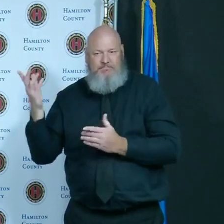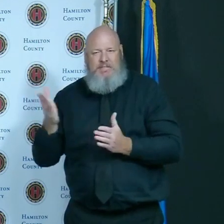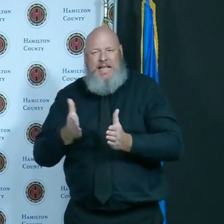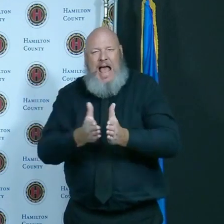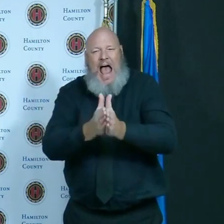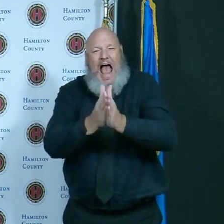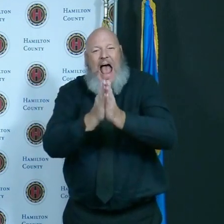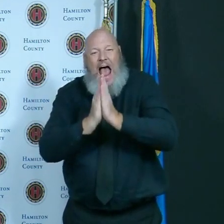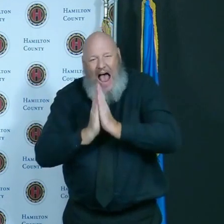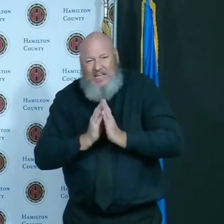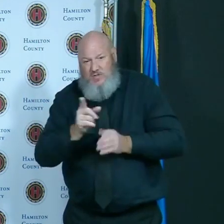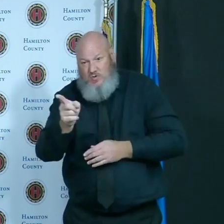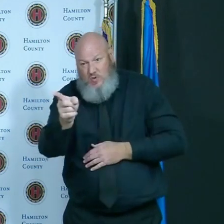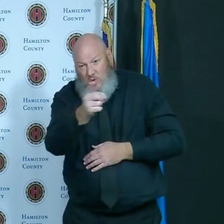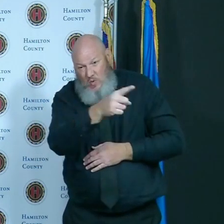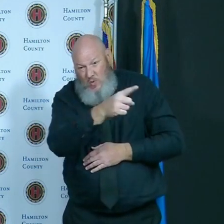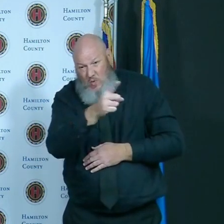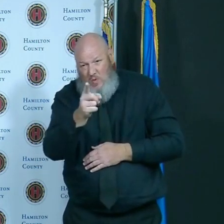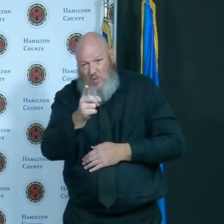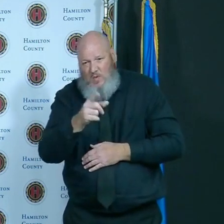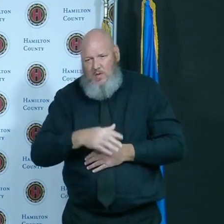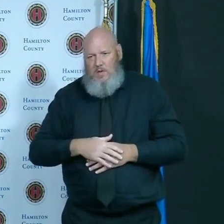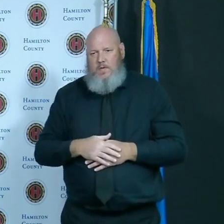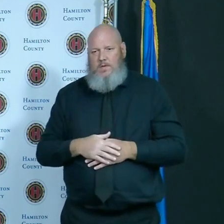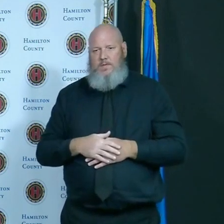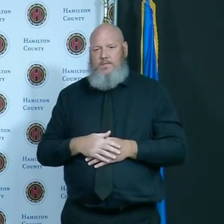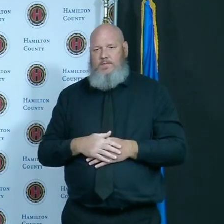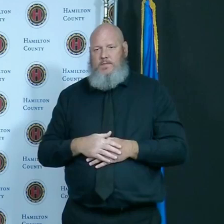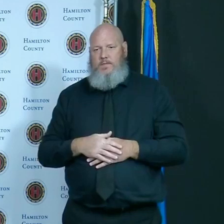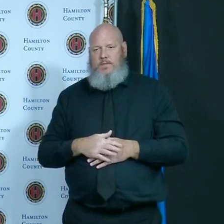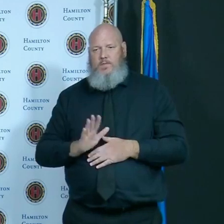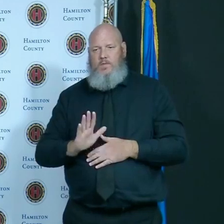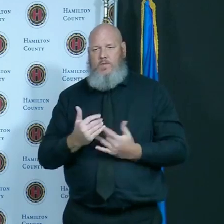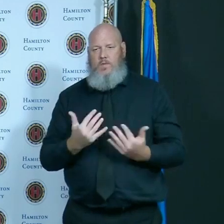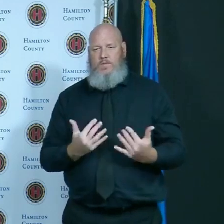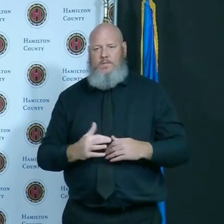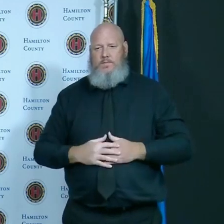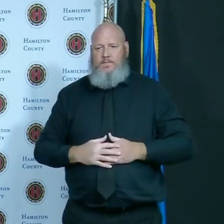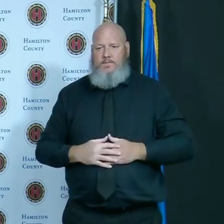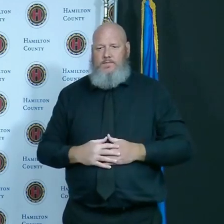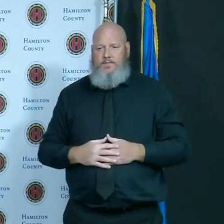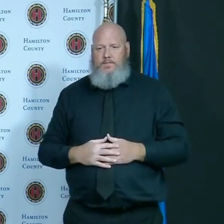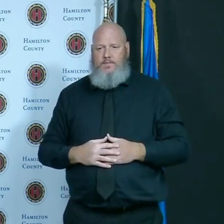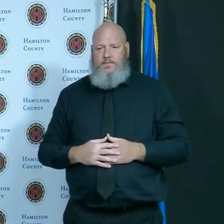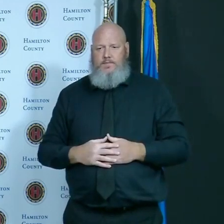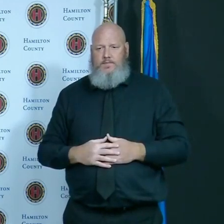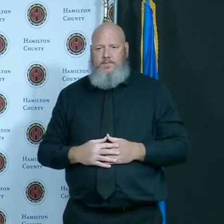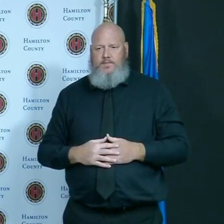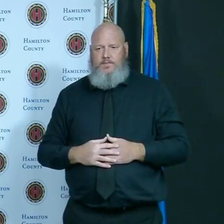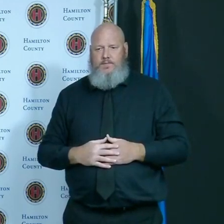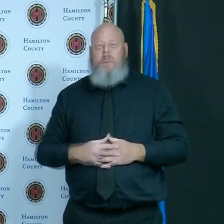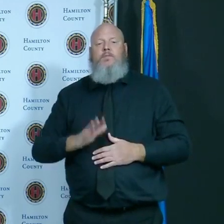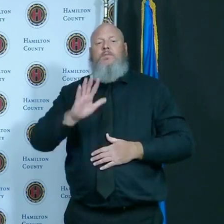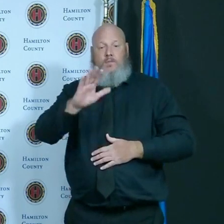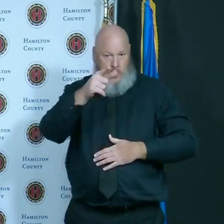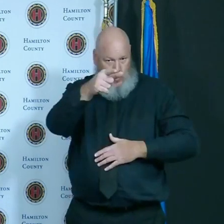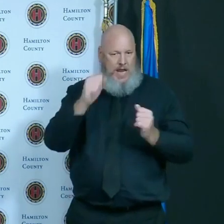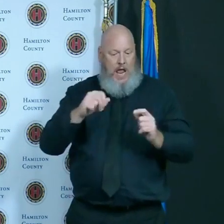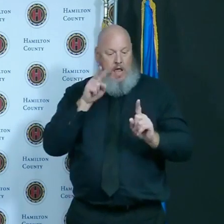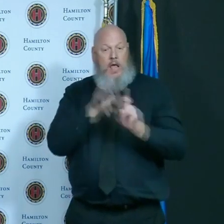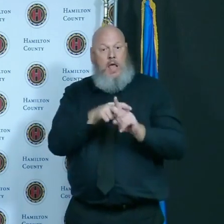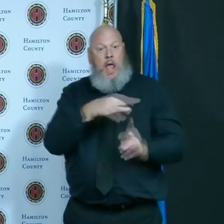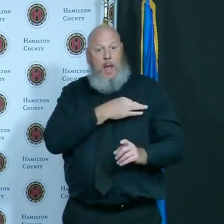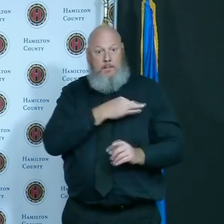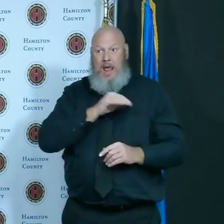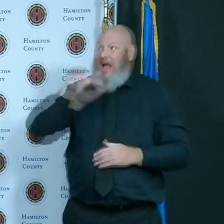And so then you have to, once you get your ballot, submit the ballot, either mail it into the Board of Elections by